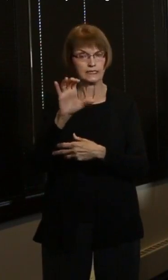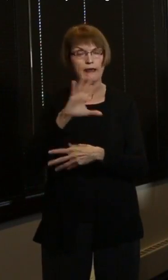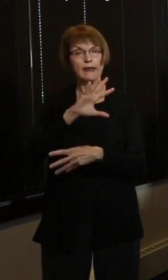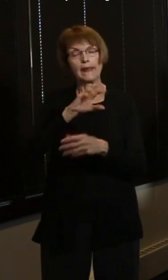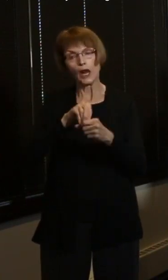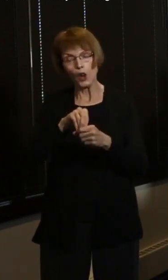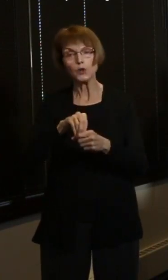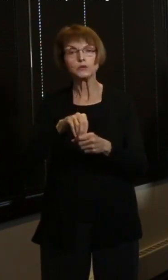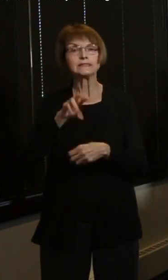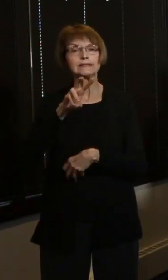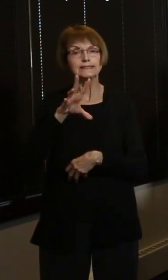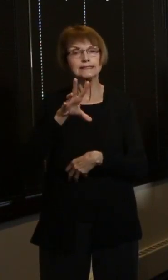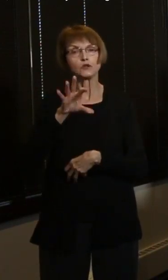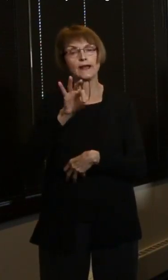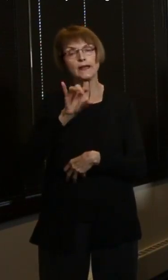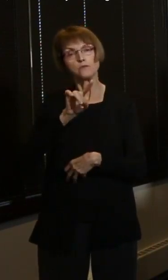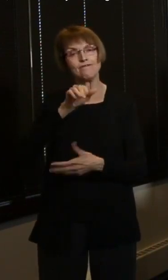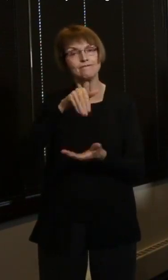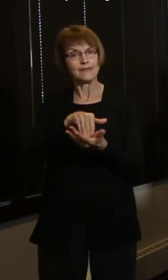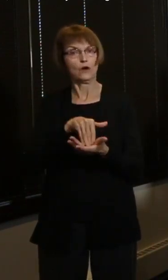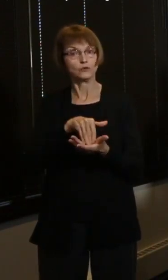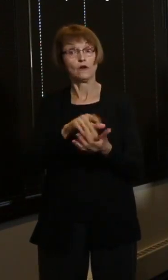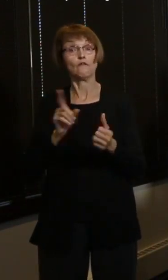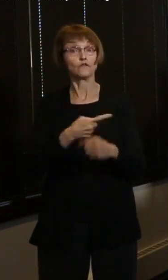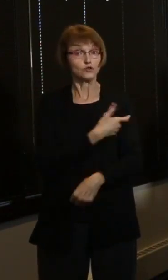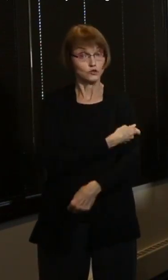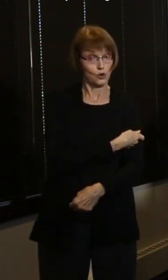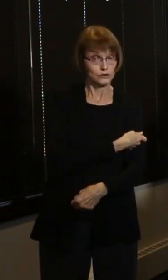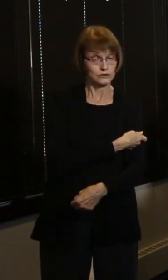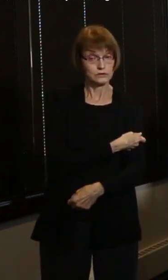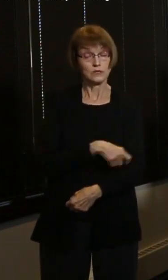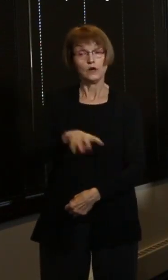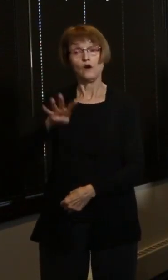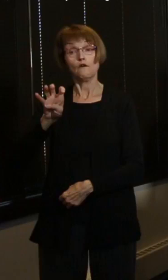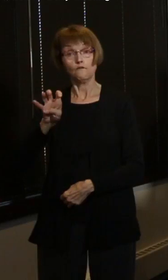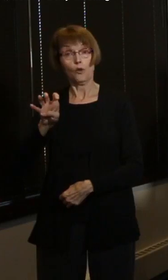includes around 691,000 first doses and